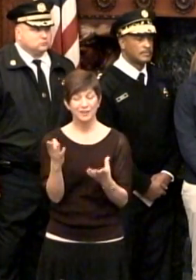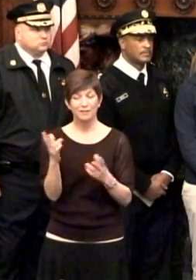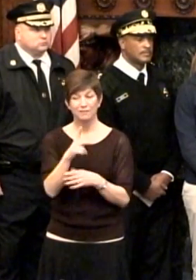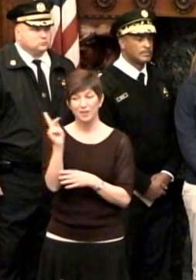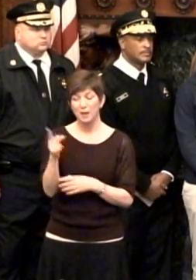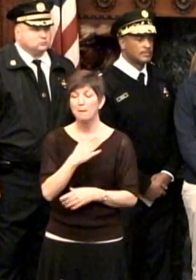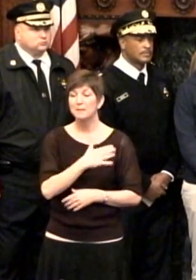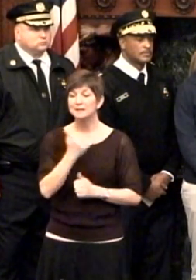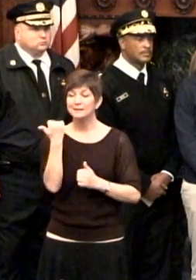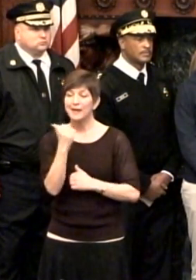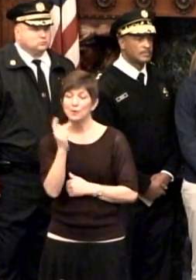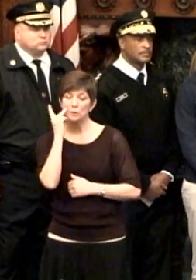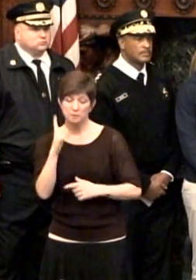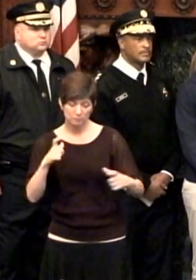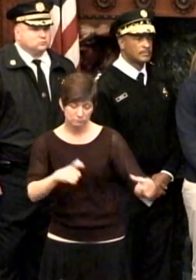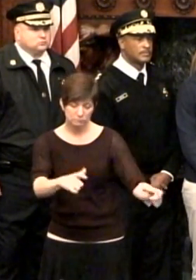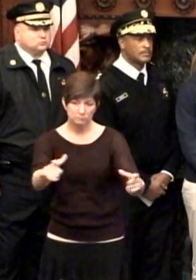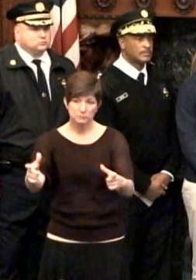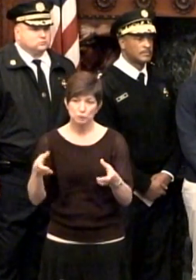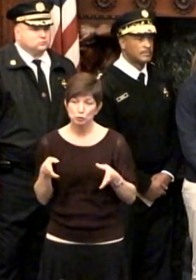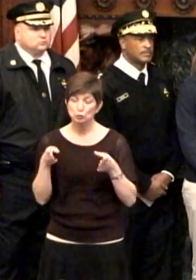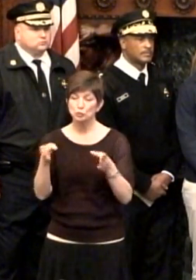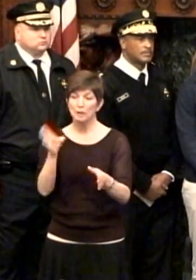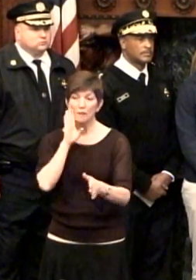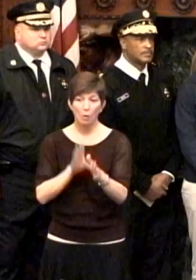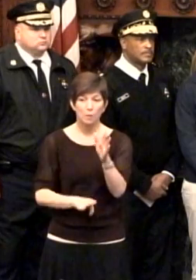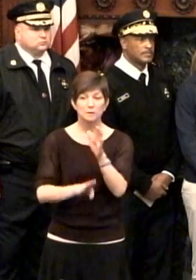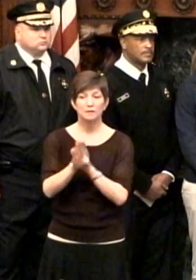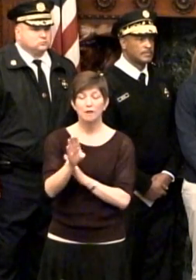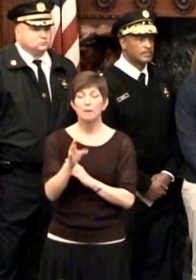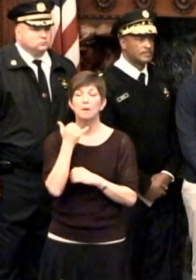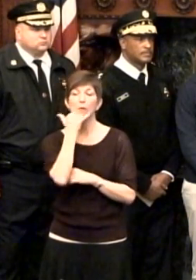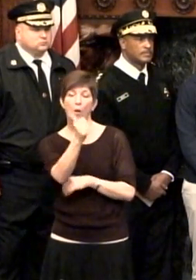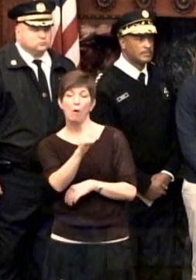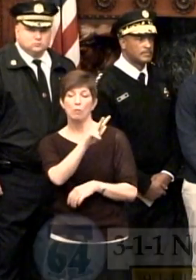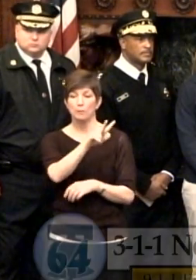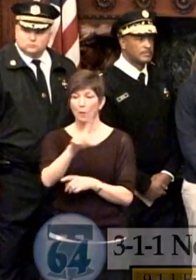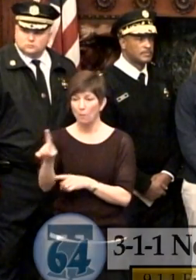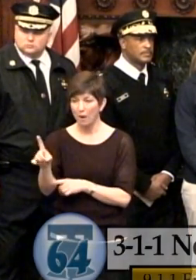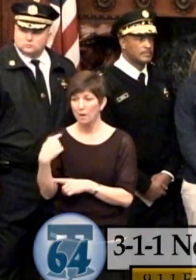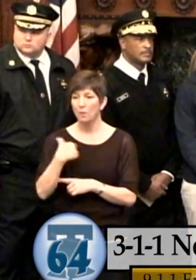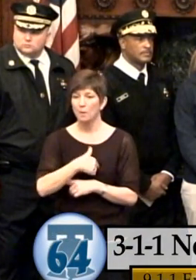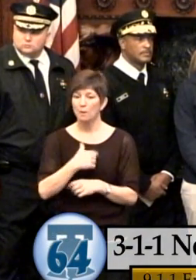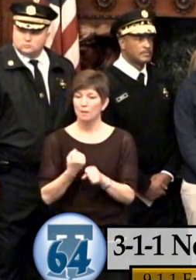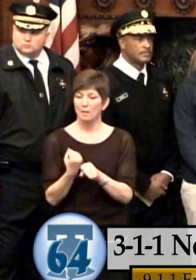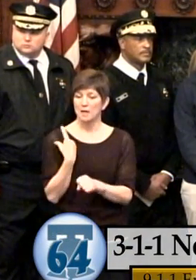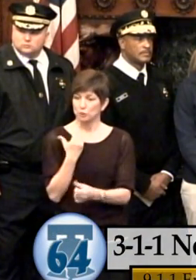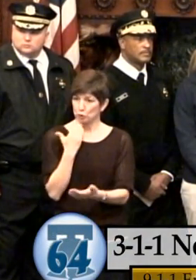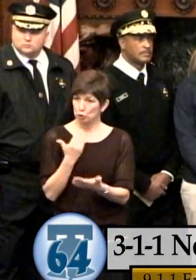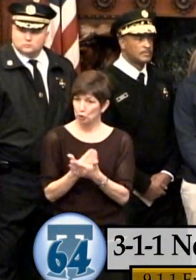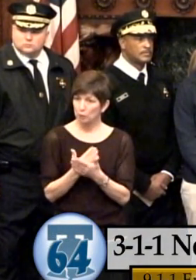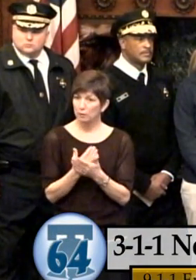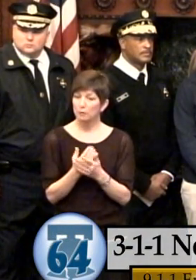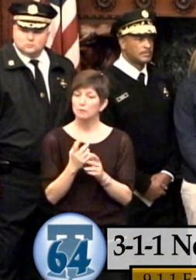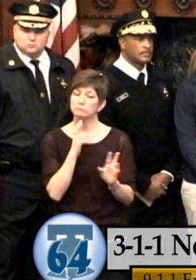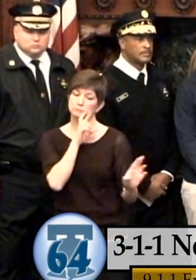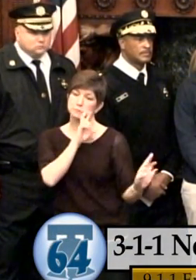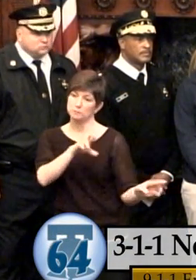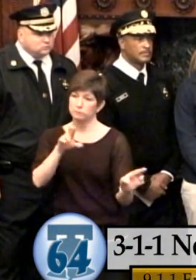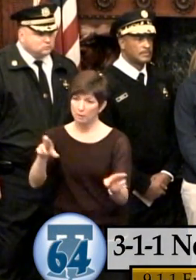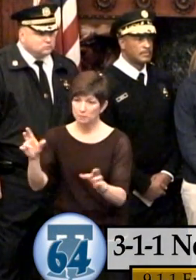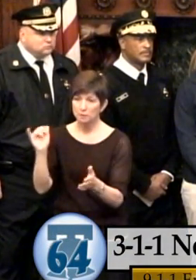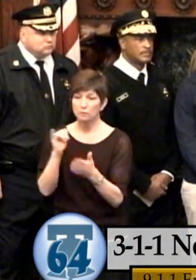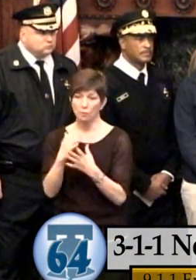report any pothole conditions that will develop to 311. We were very good last year at getting out, responding to